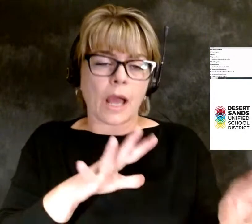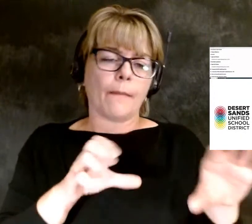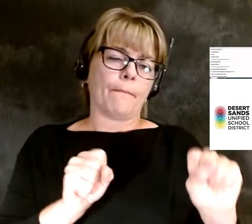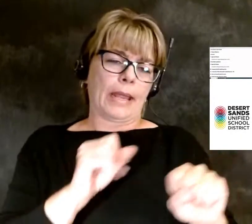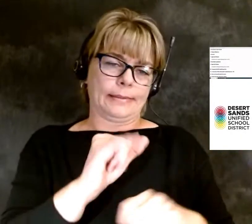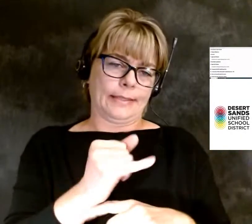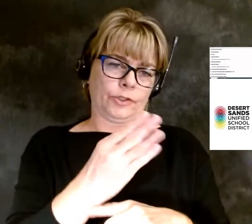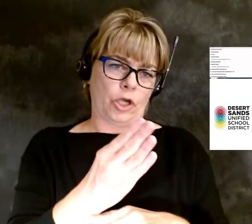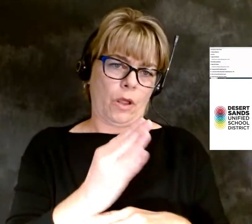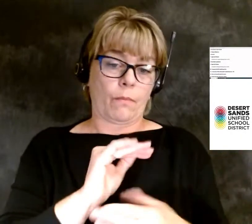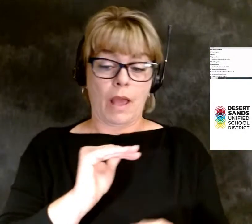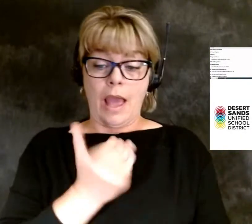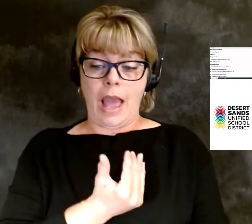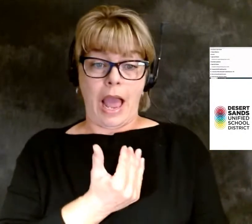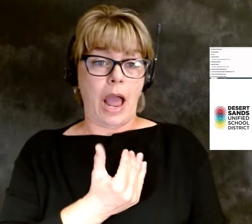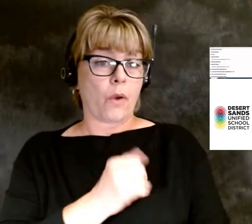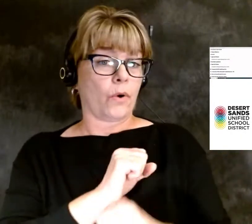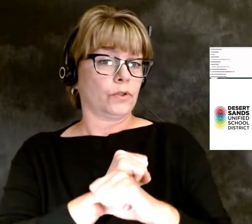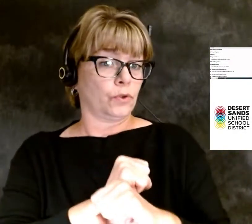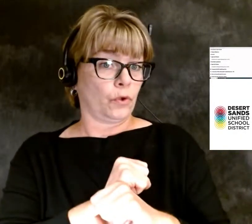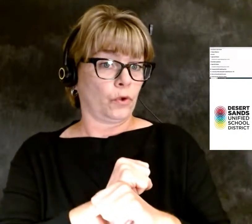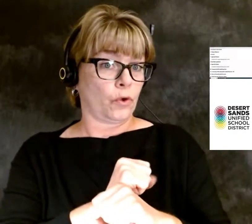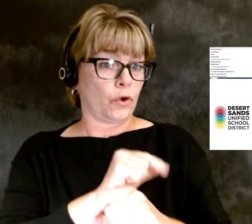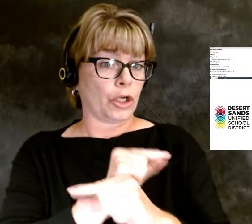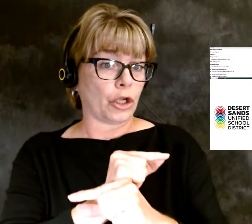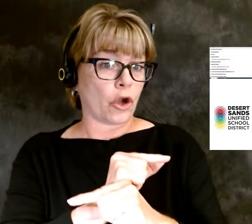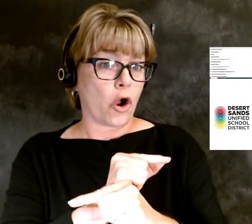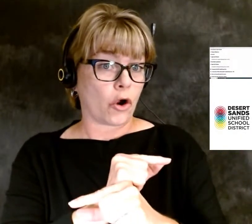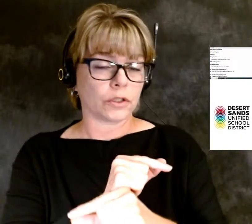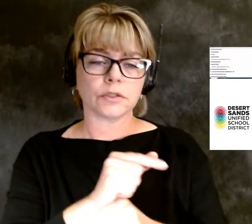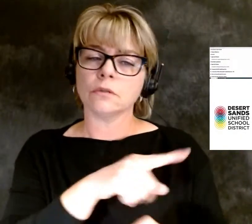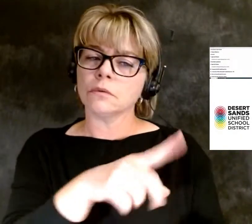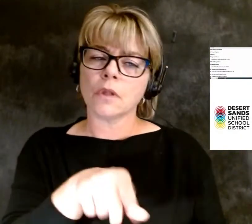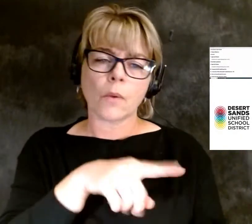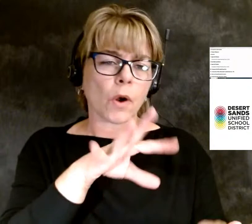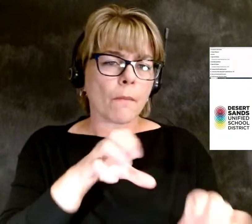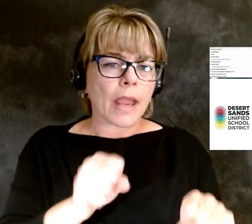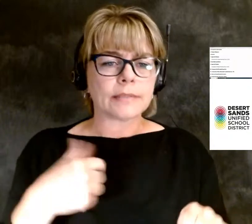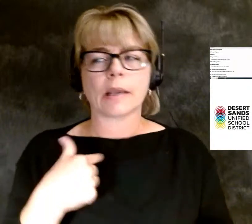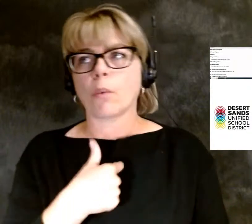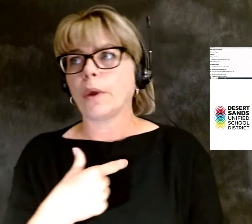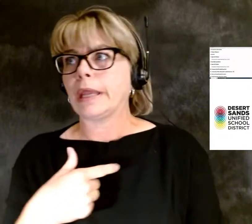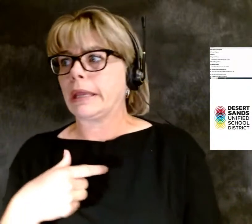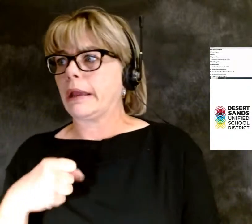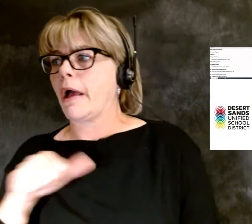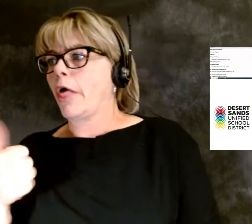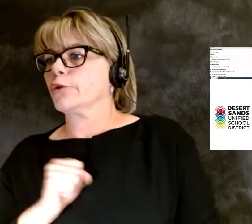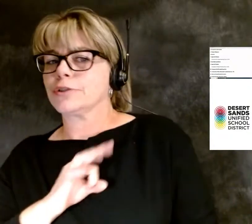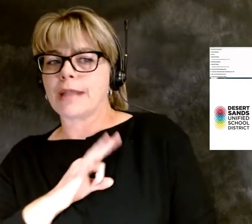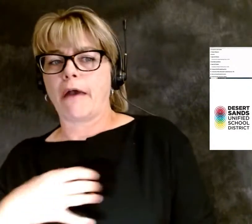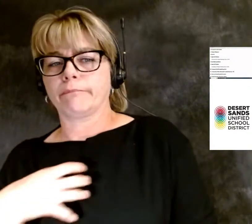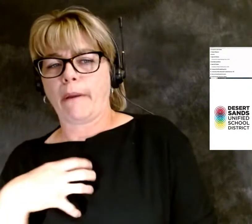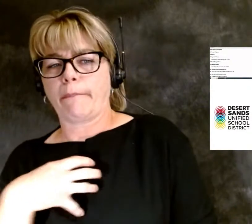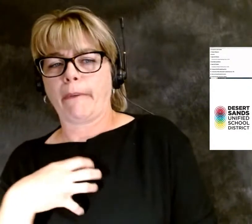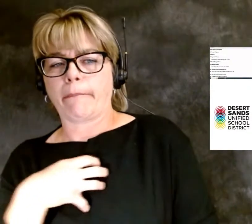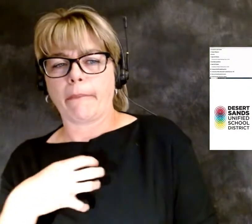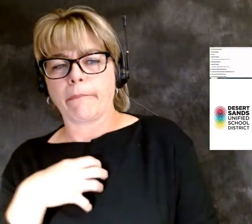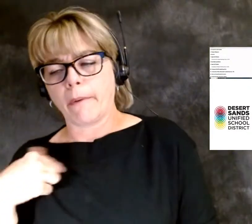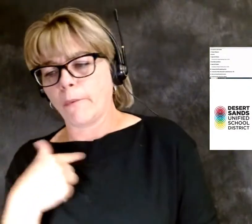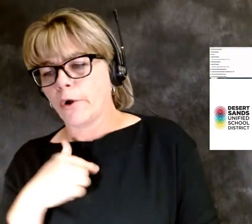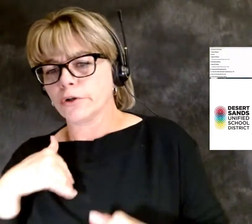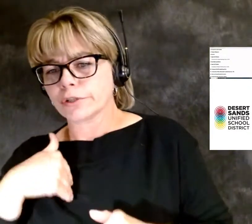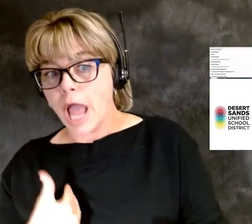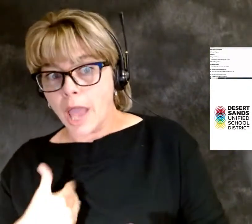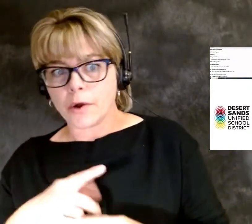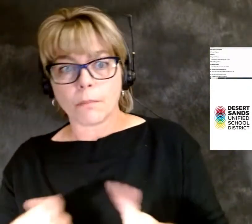fantastic. We were complaining and saying, oh, we're so tired, you know, all these graduations we're going to. And we're like, yeah, security's really tired because they're